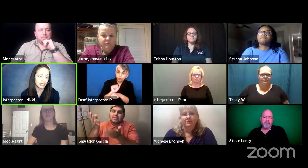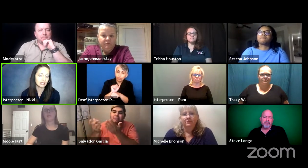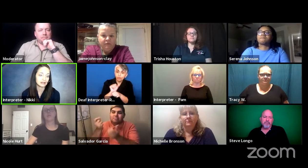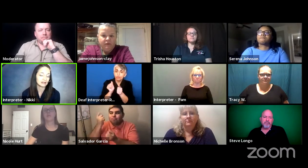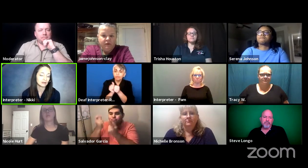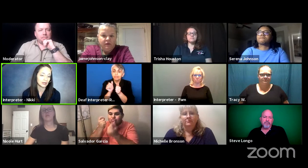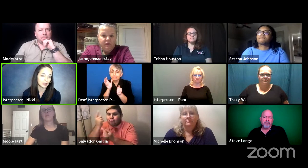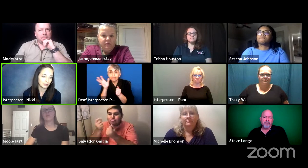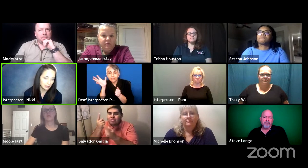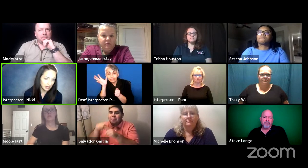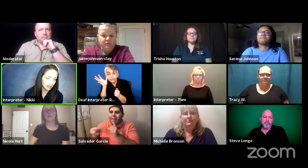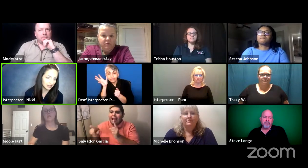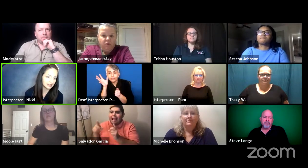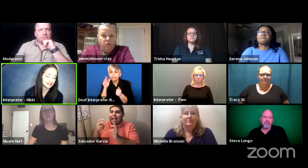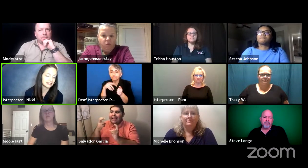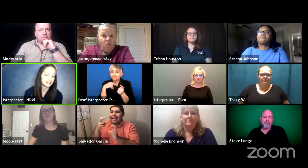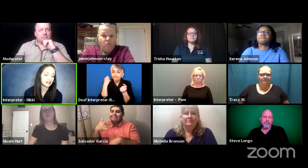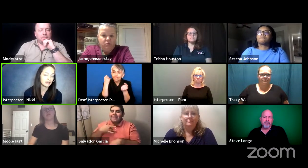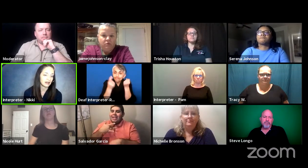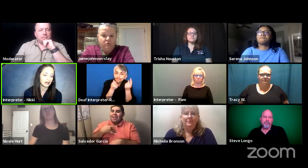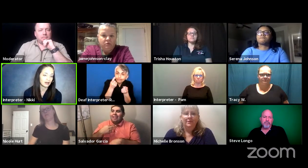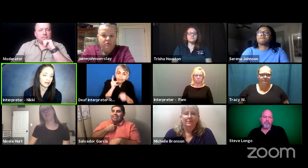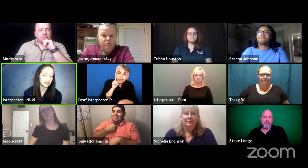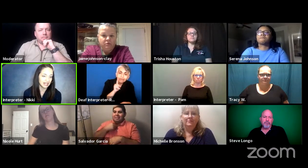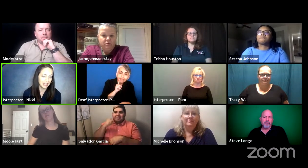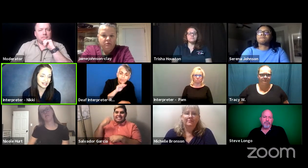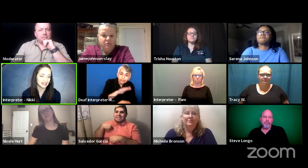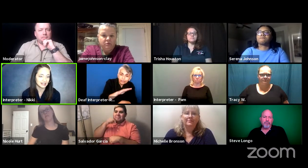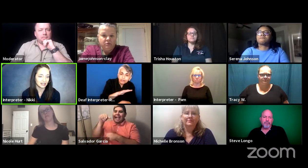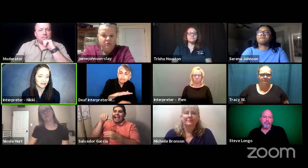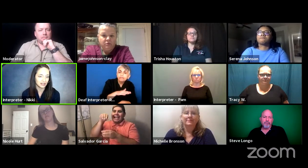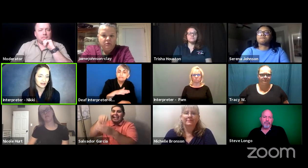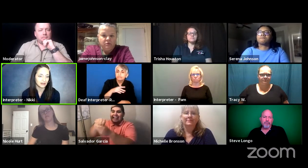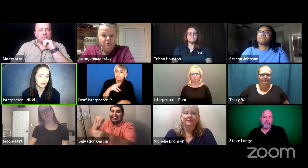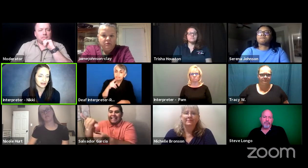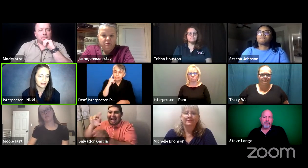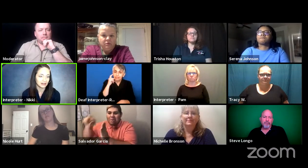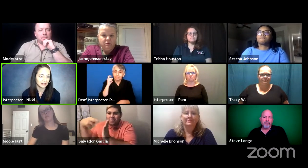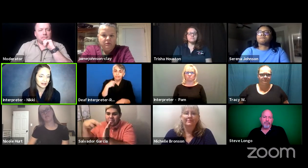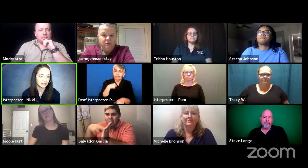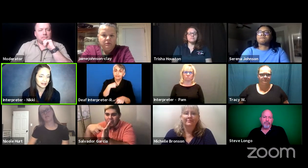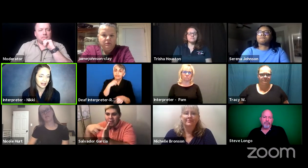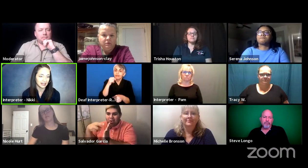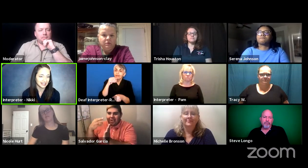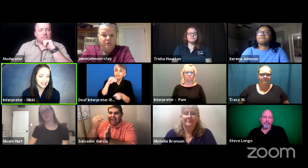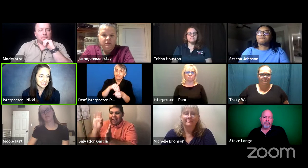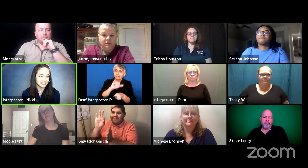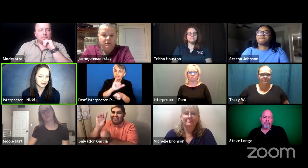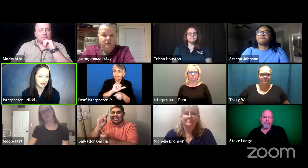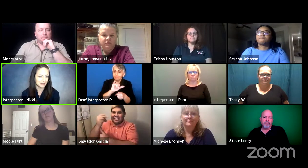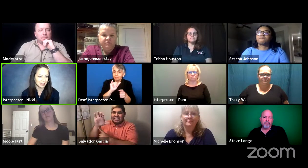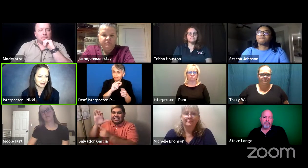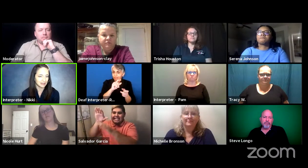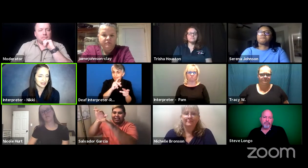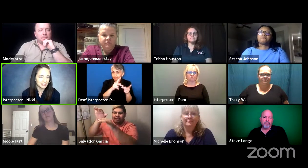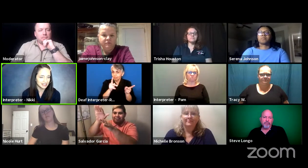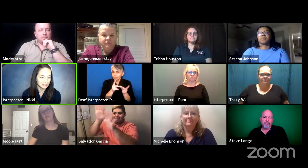and working with parents is an asset. And I feel like sometimes I'm limited in